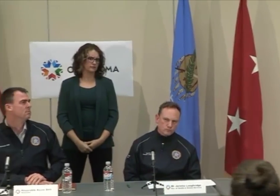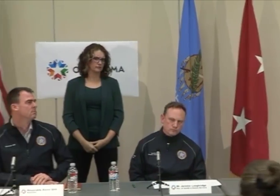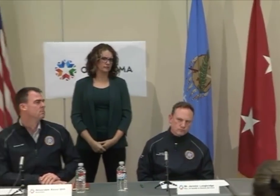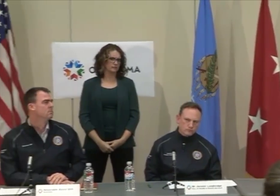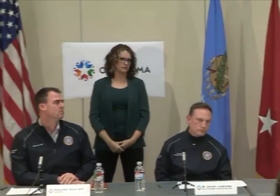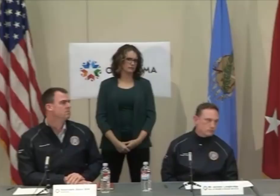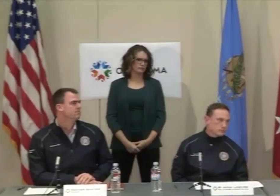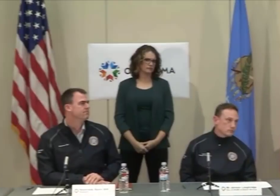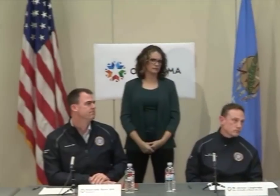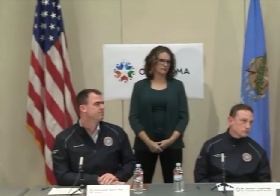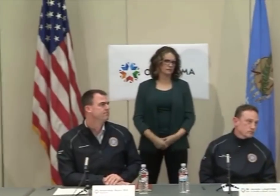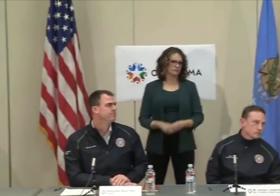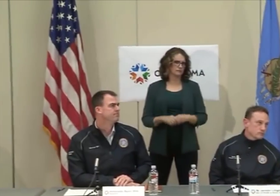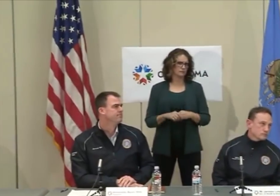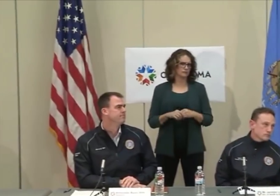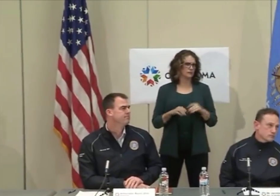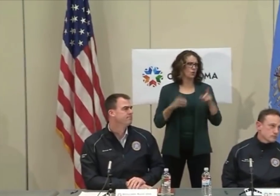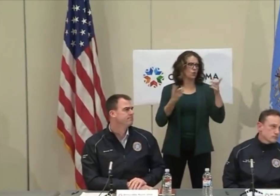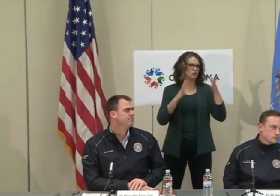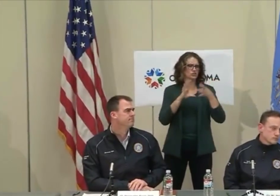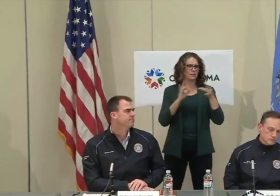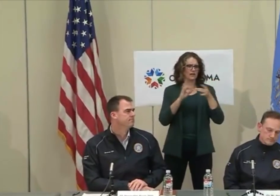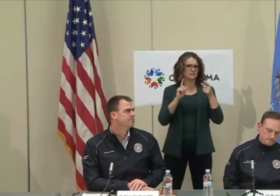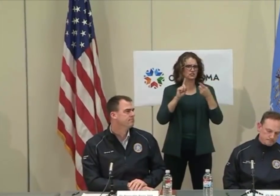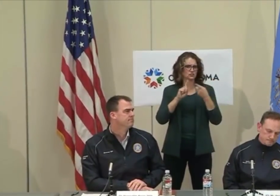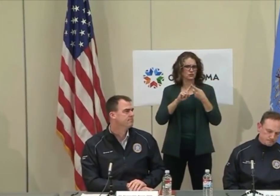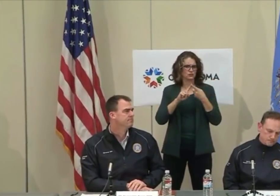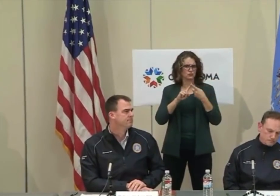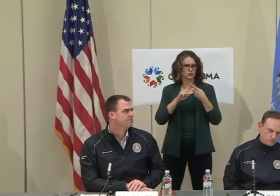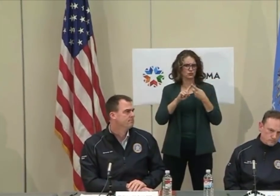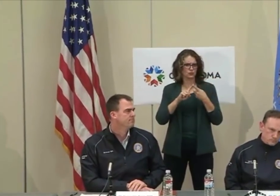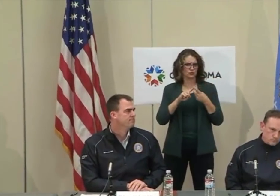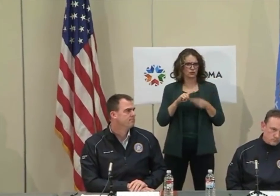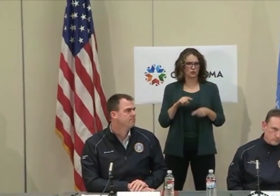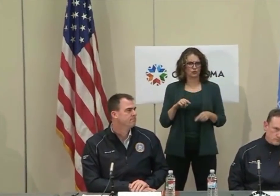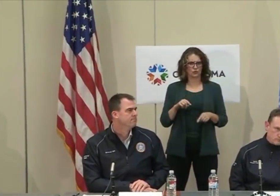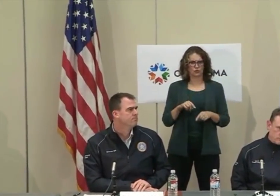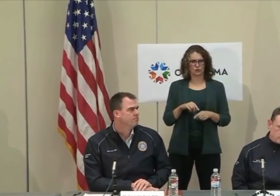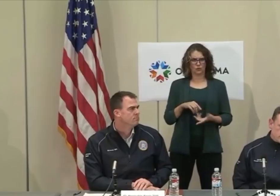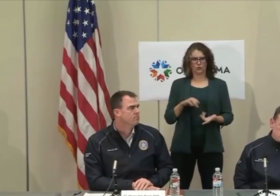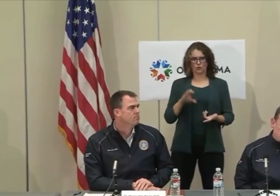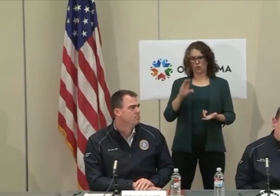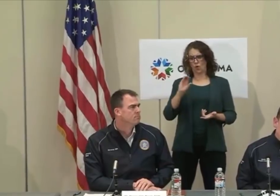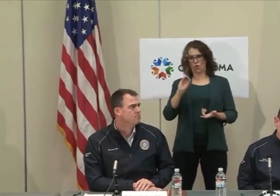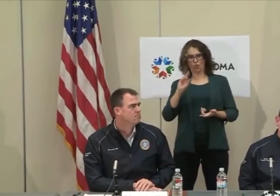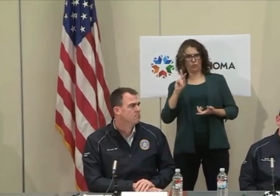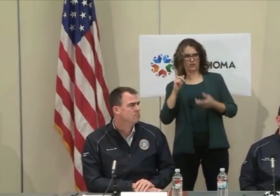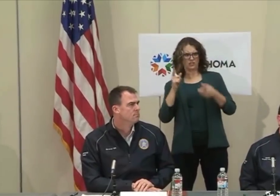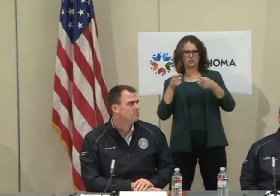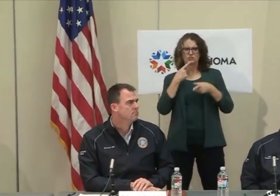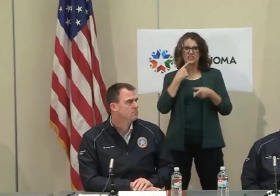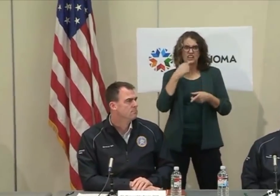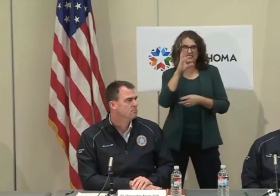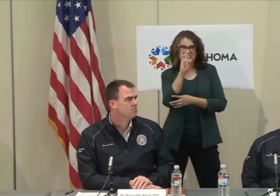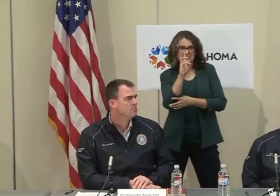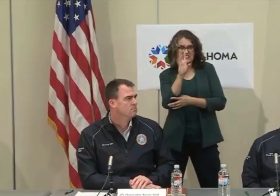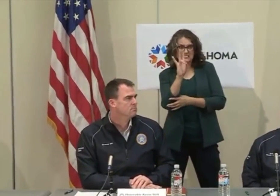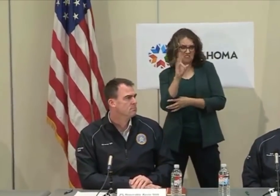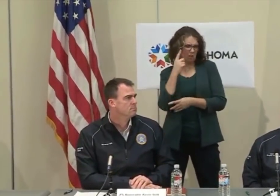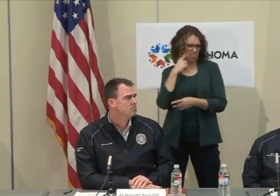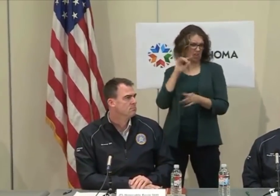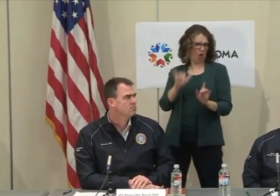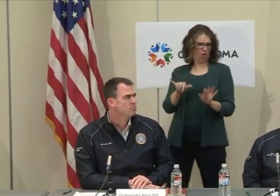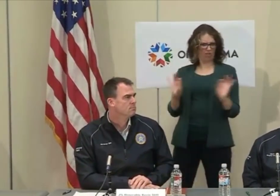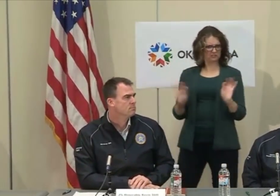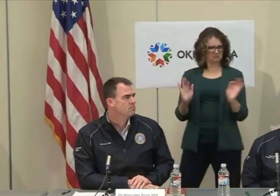message to Oklahomans who see 67 cases? I think that doesn't sound like a lot, but do the experts have an opinion on how many the actual number might